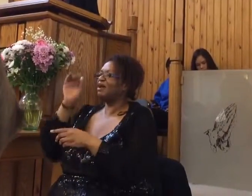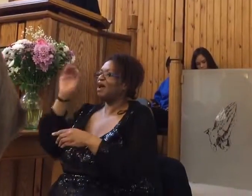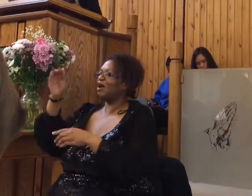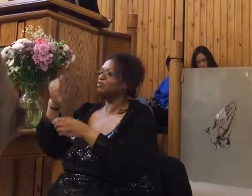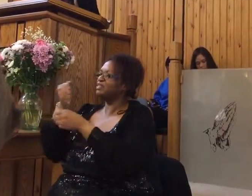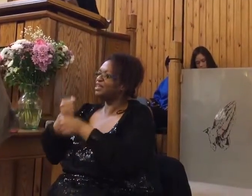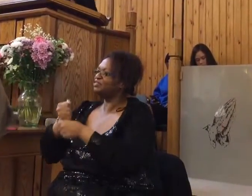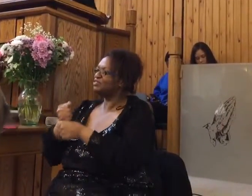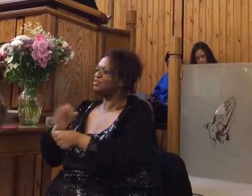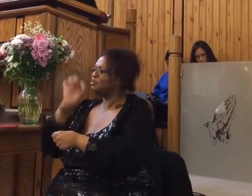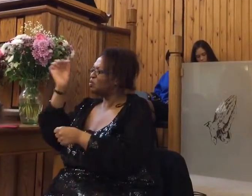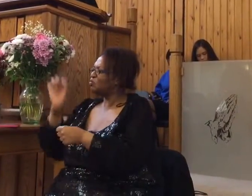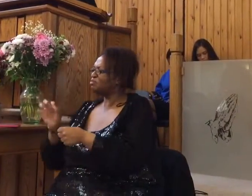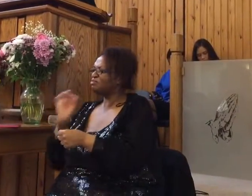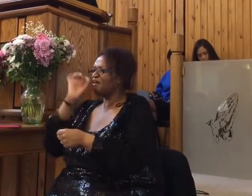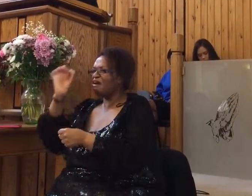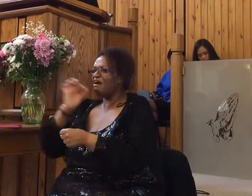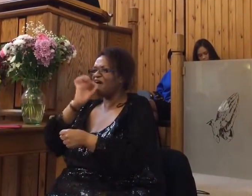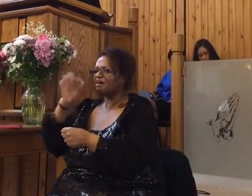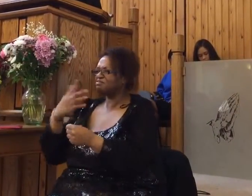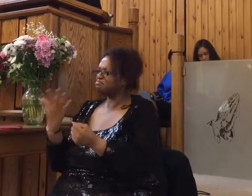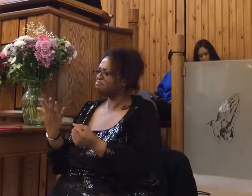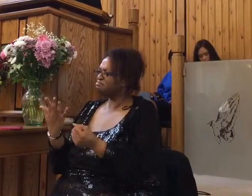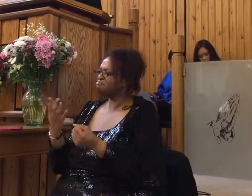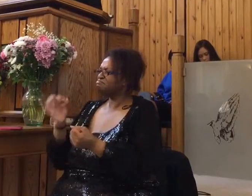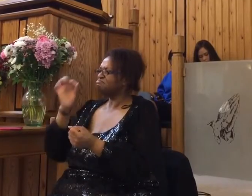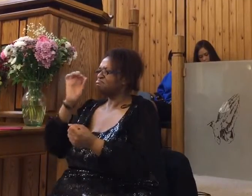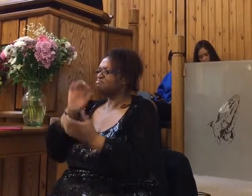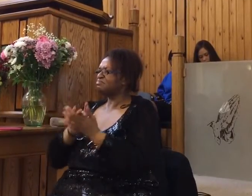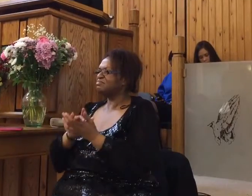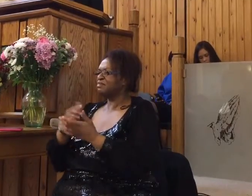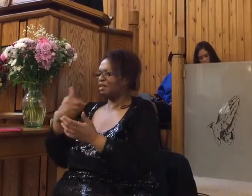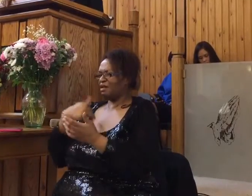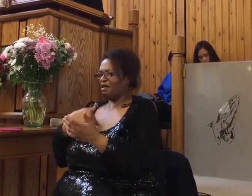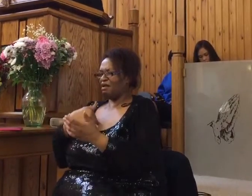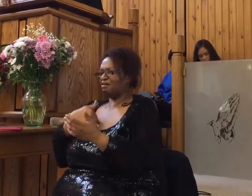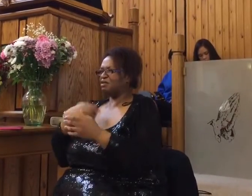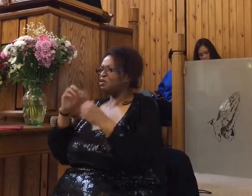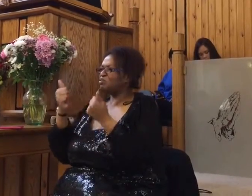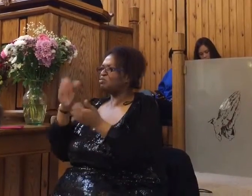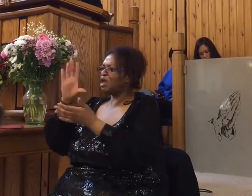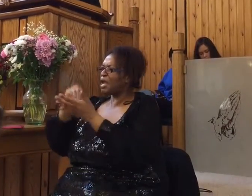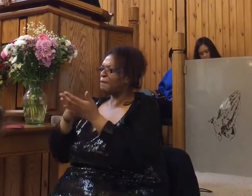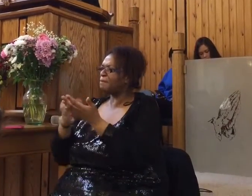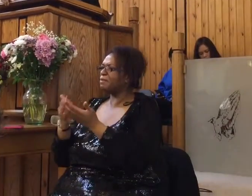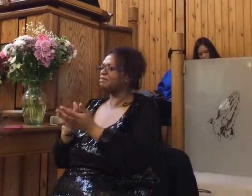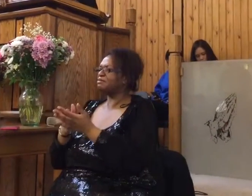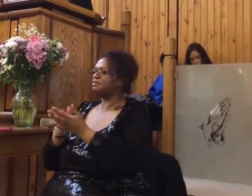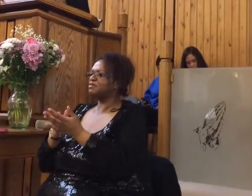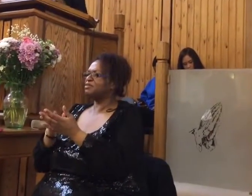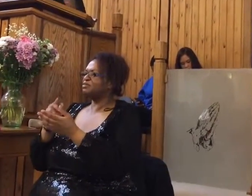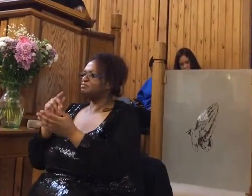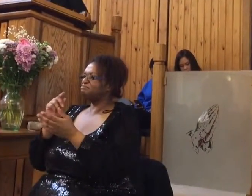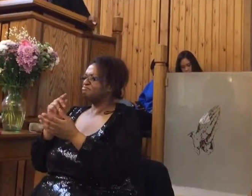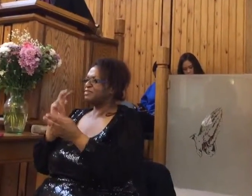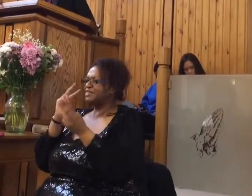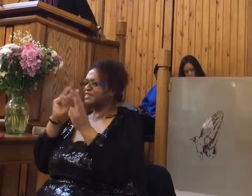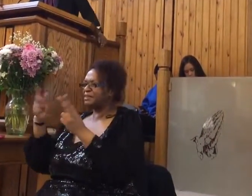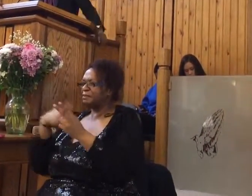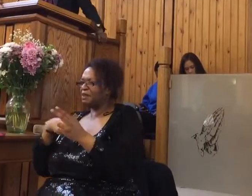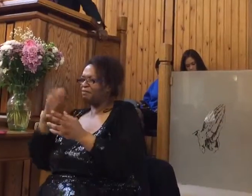And some of the questions you need to ask yourself as youth are, am I a good example and a good reflection